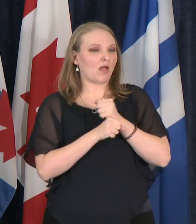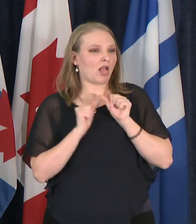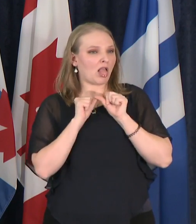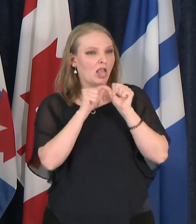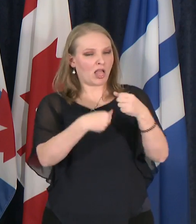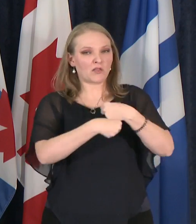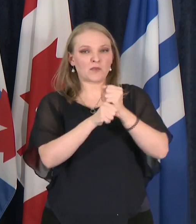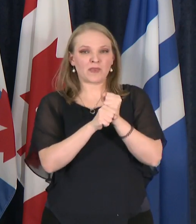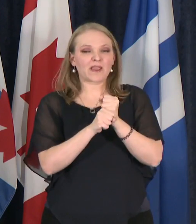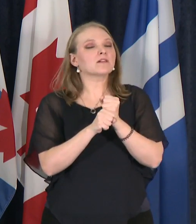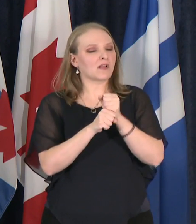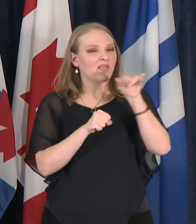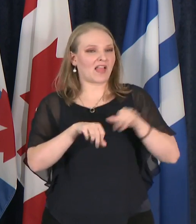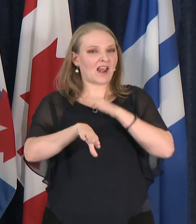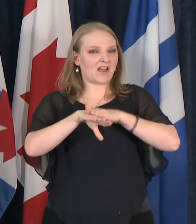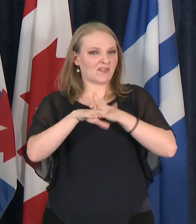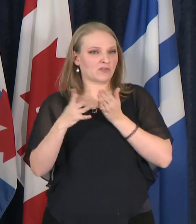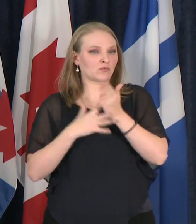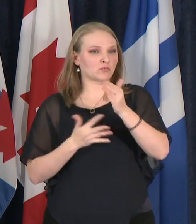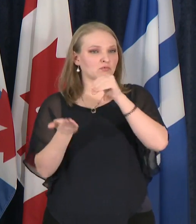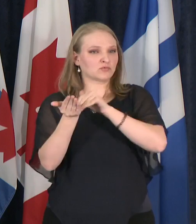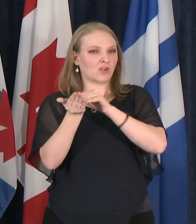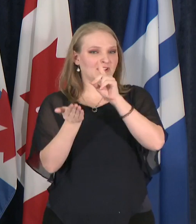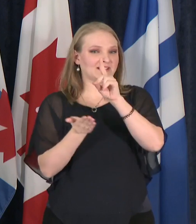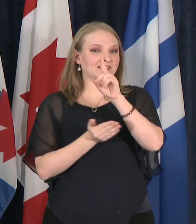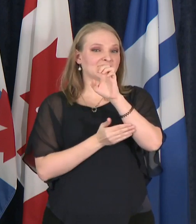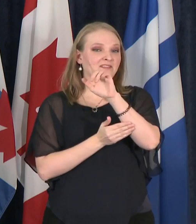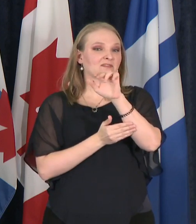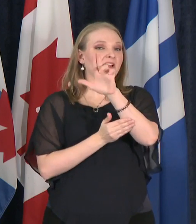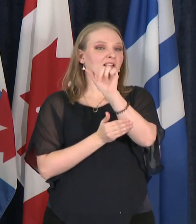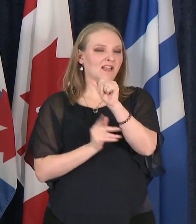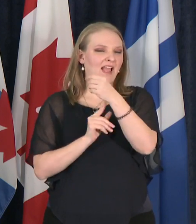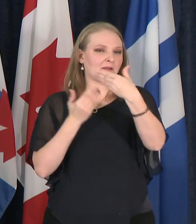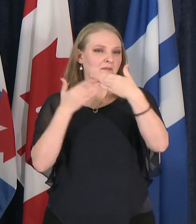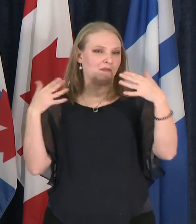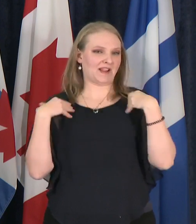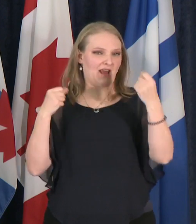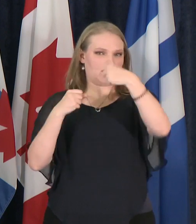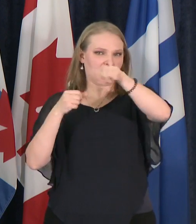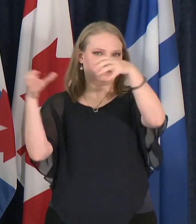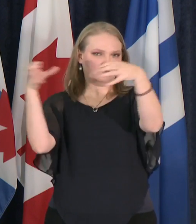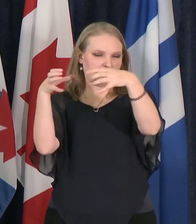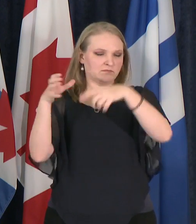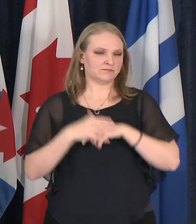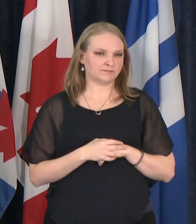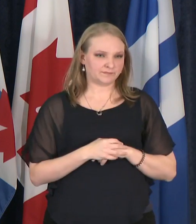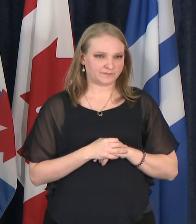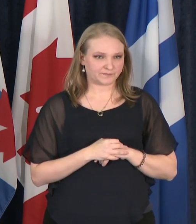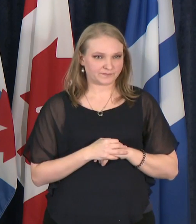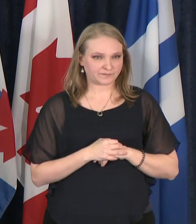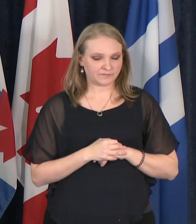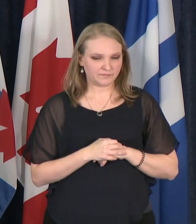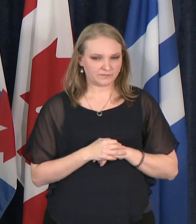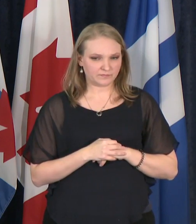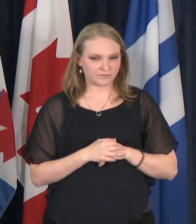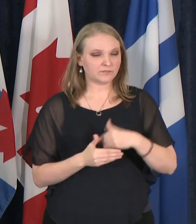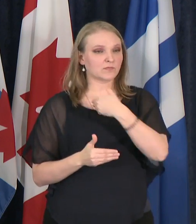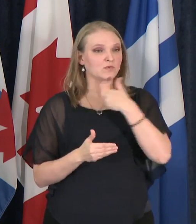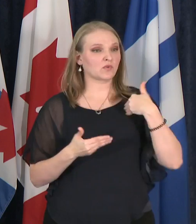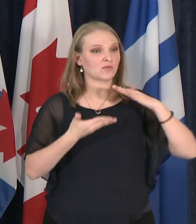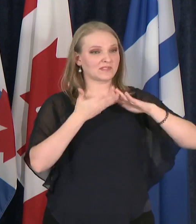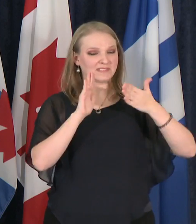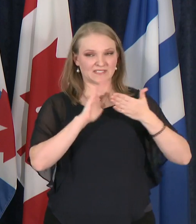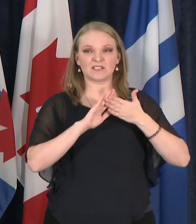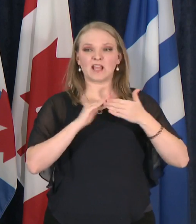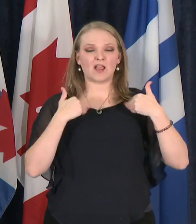the advice being provided by Dr. Davila and our Toronto Public Health colleagues. The City is directly connected with